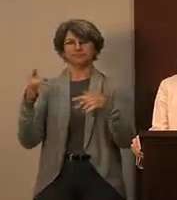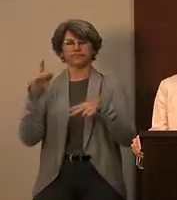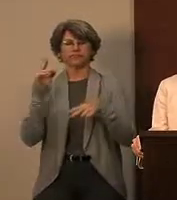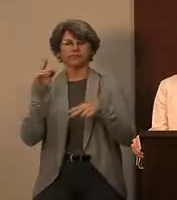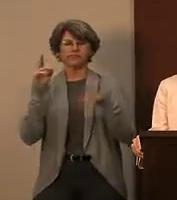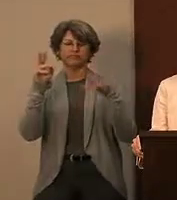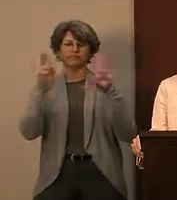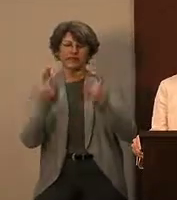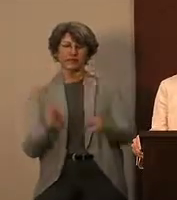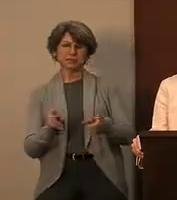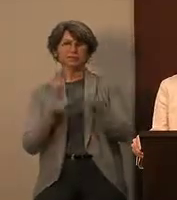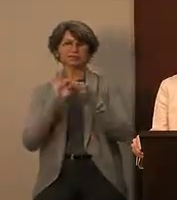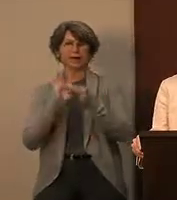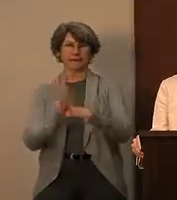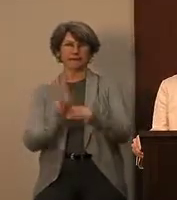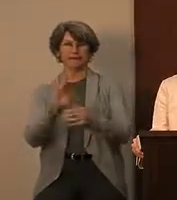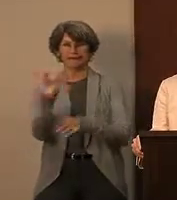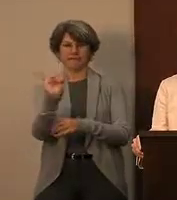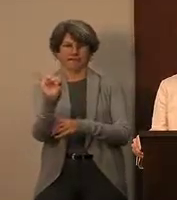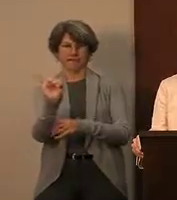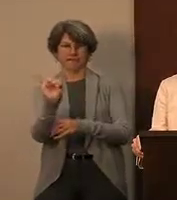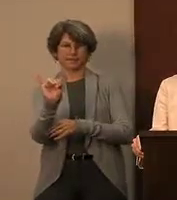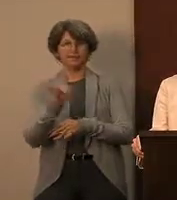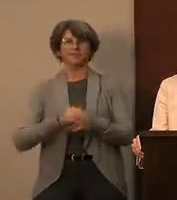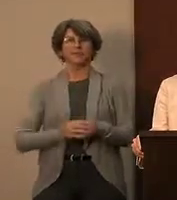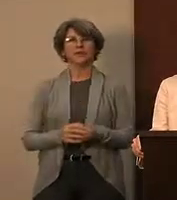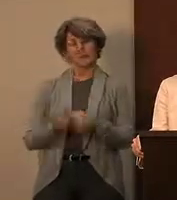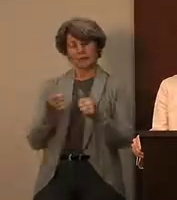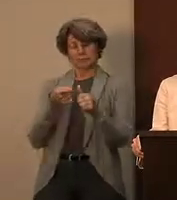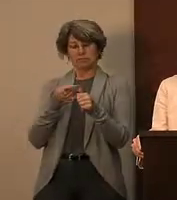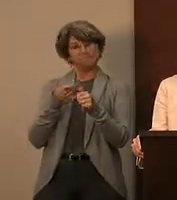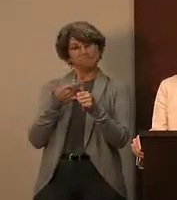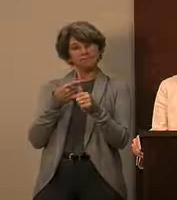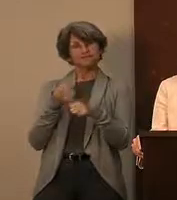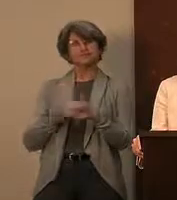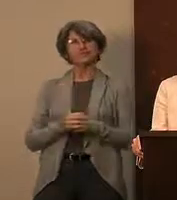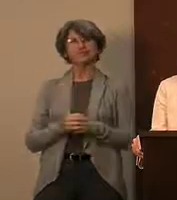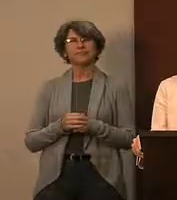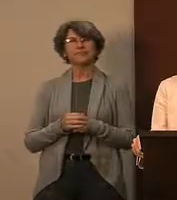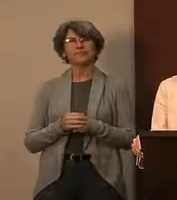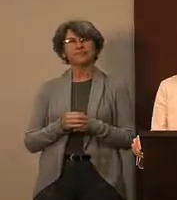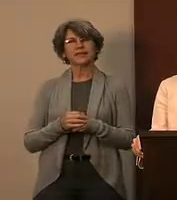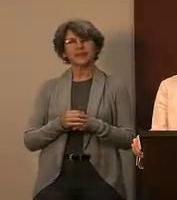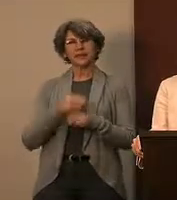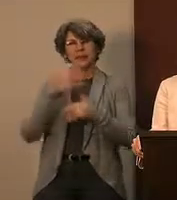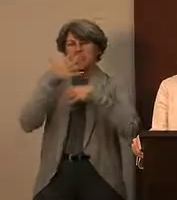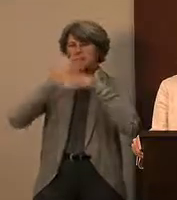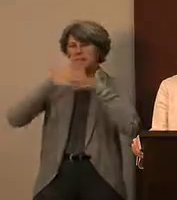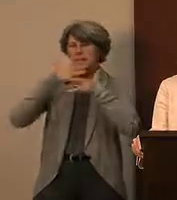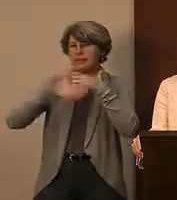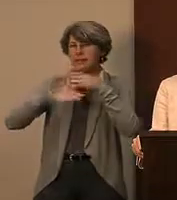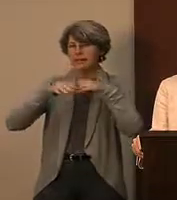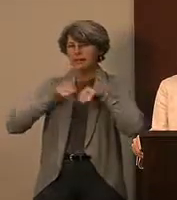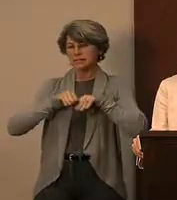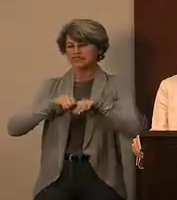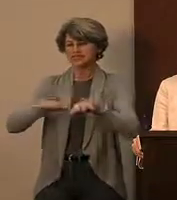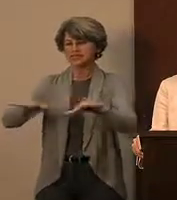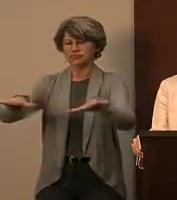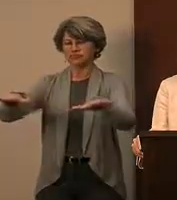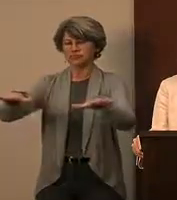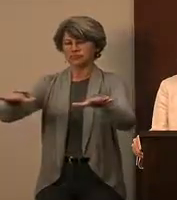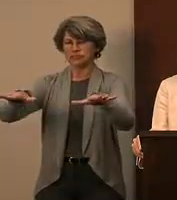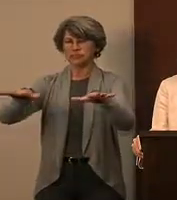issues that have to do with infection. Number one is we're thinking about bloodborne infections. Now,